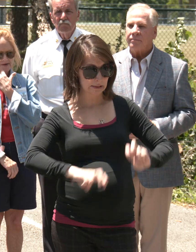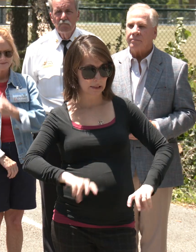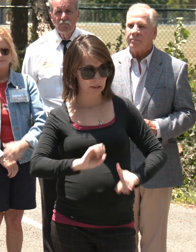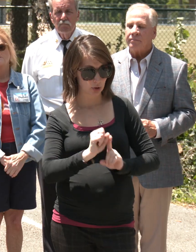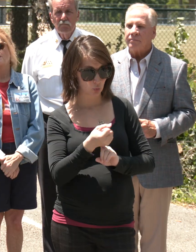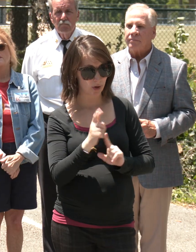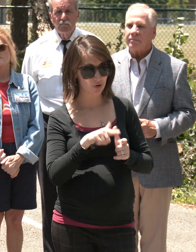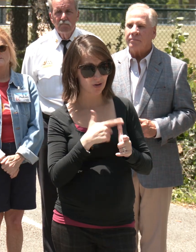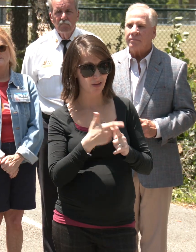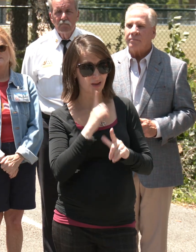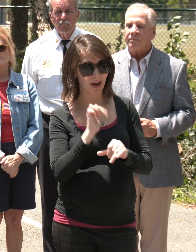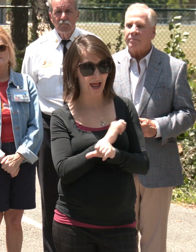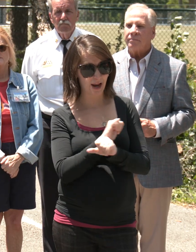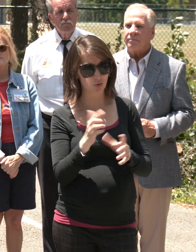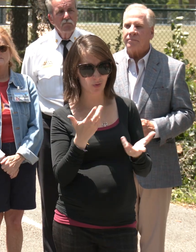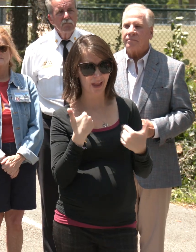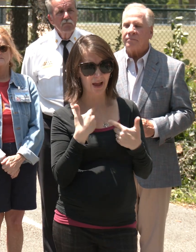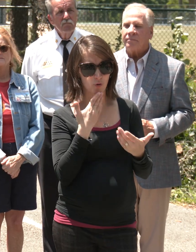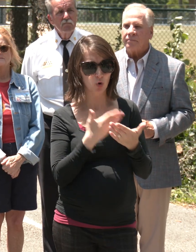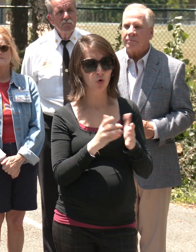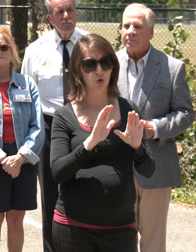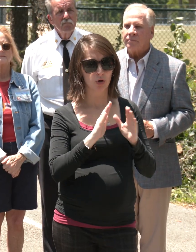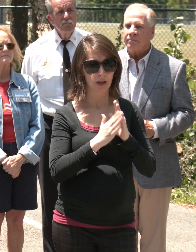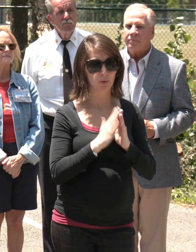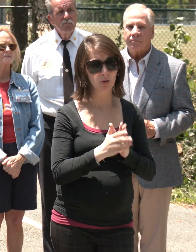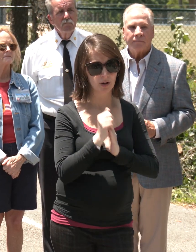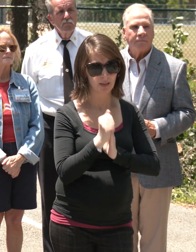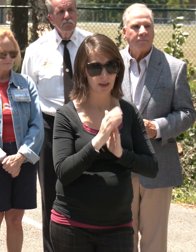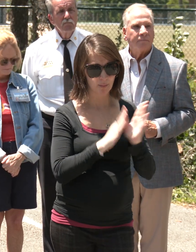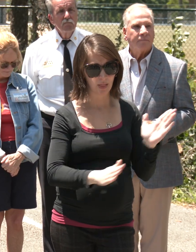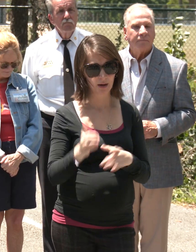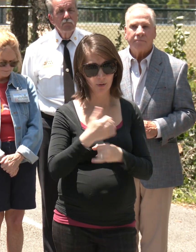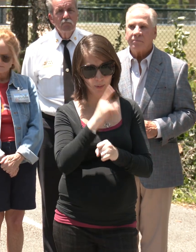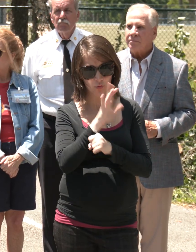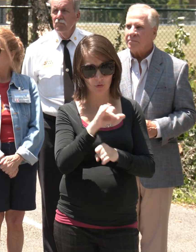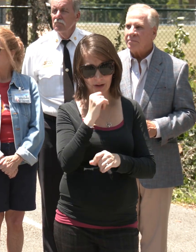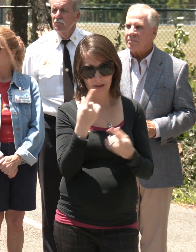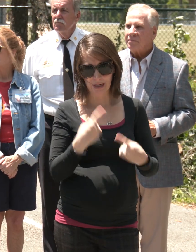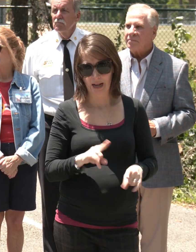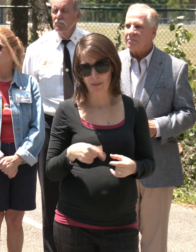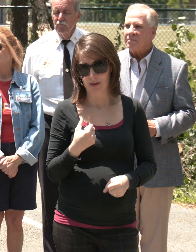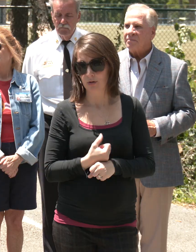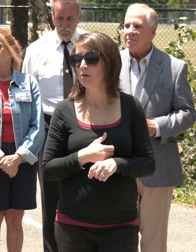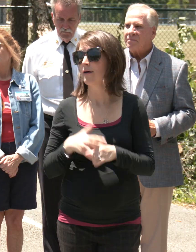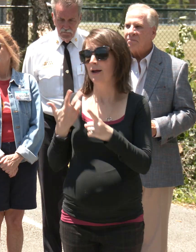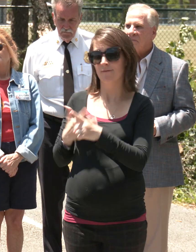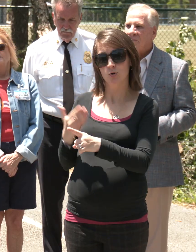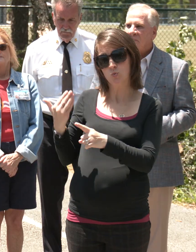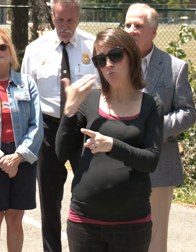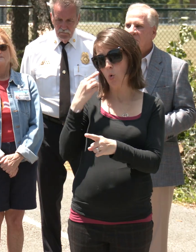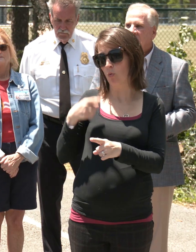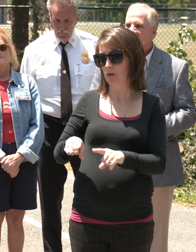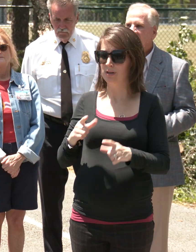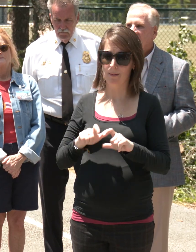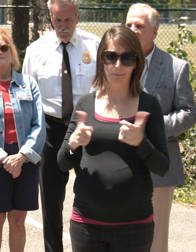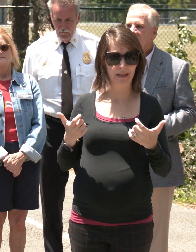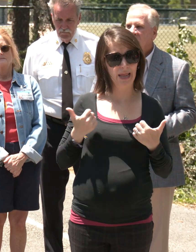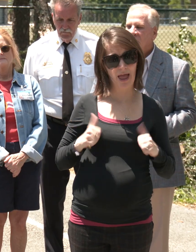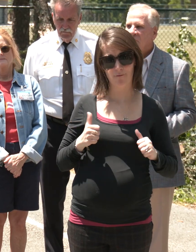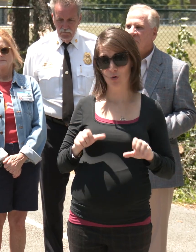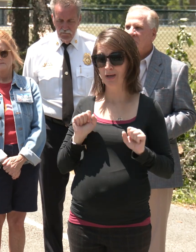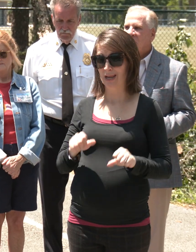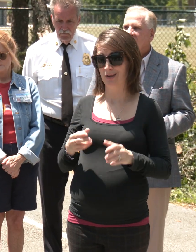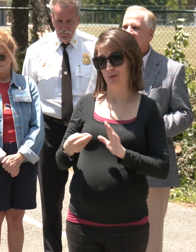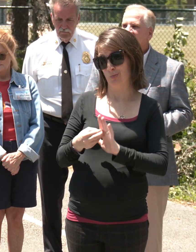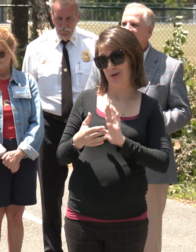put together a community-led plan to ensure that doesn't happen here. Thank you. I know this is a huge effort, Mayor. Can you put a